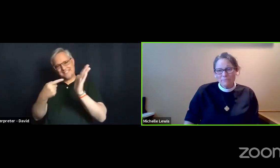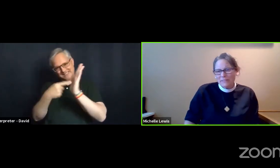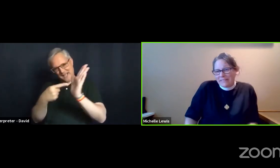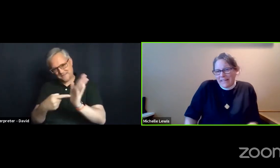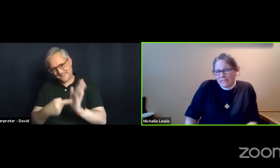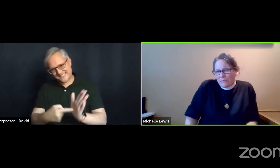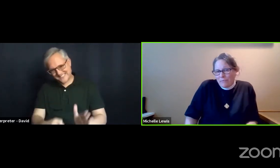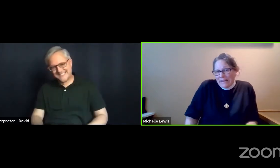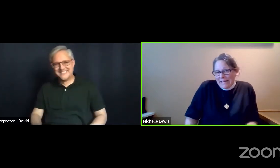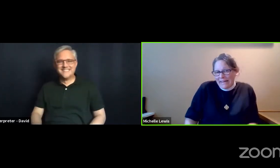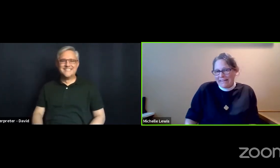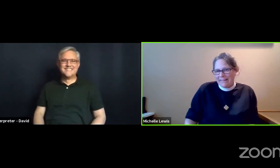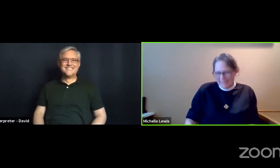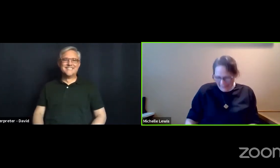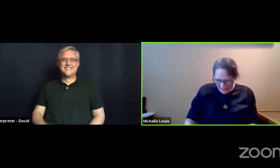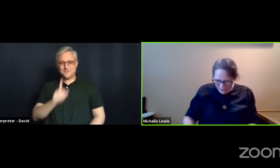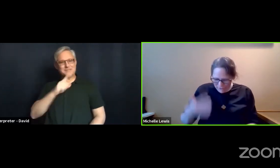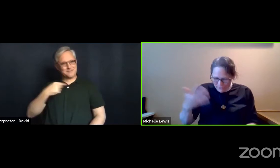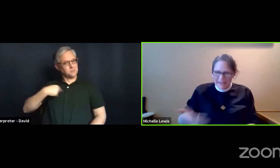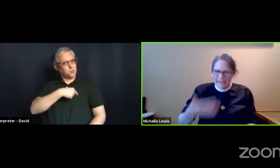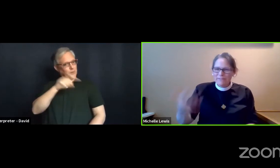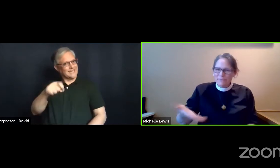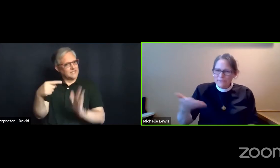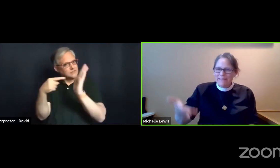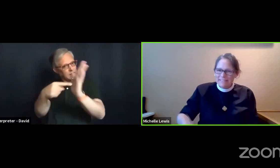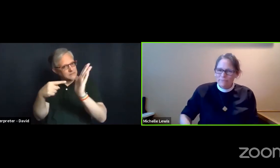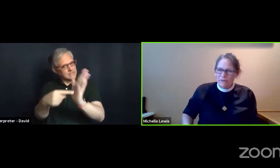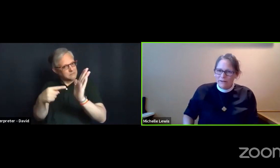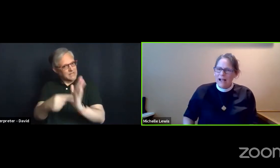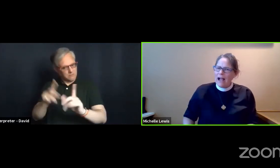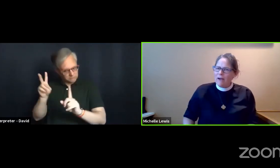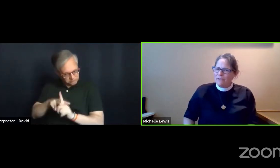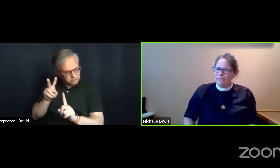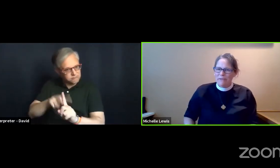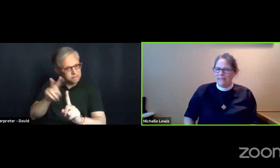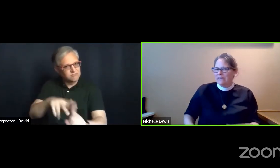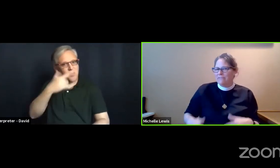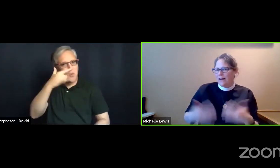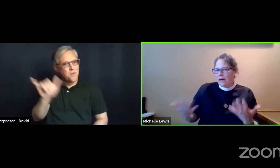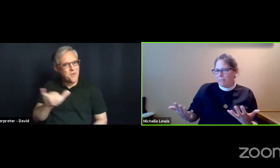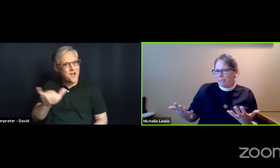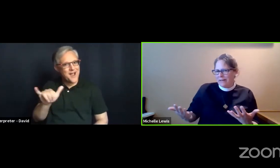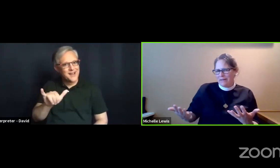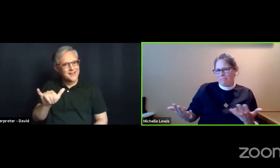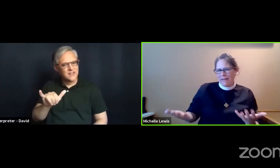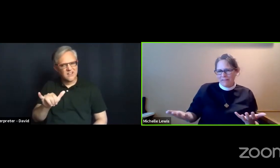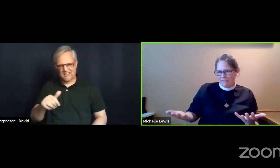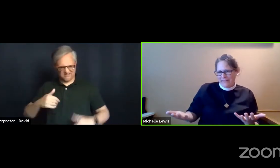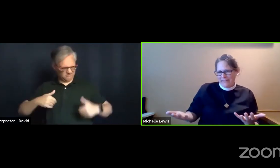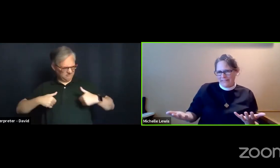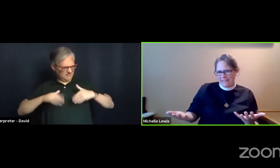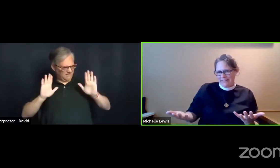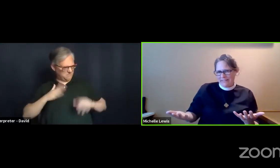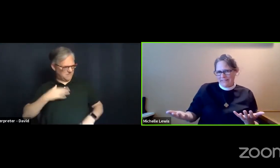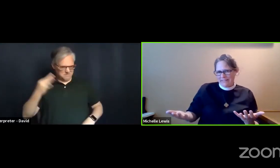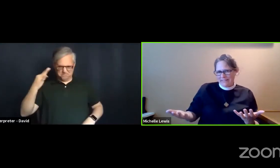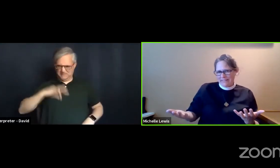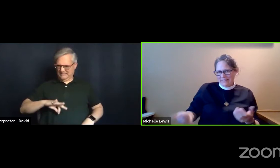because it's really, that's what we need. How do we do this work? How do we give up